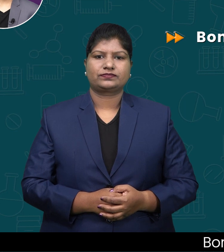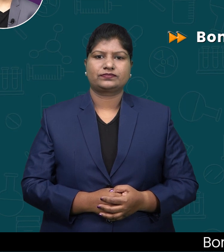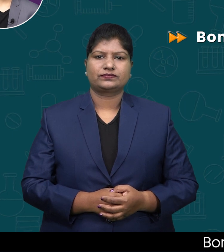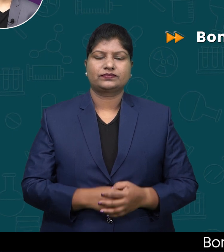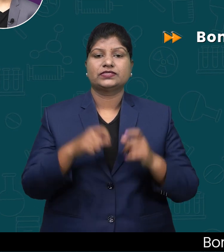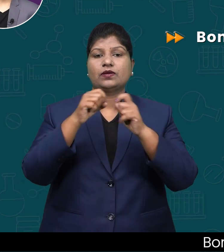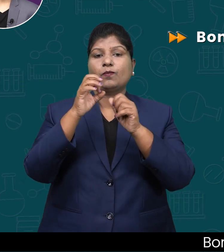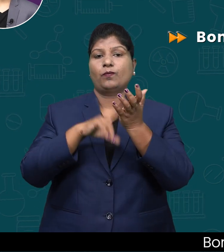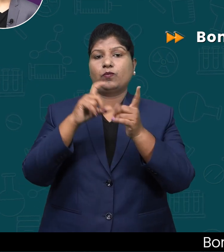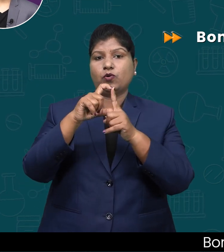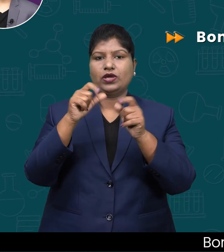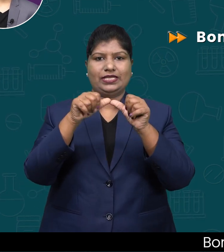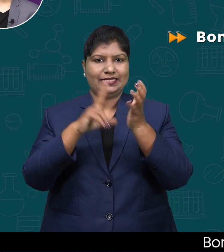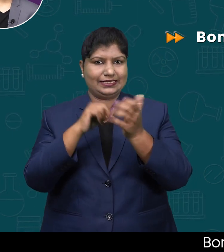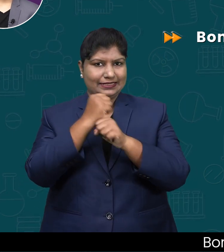bond angle.